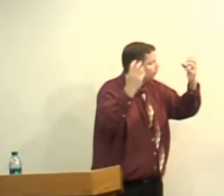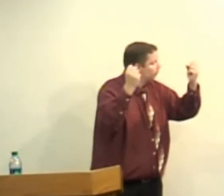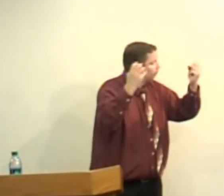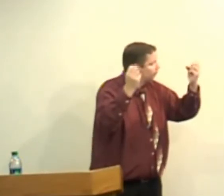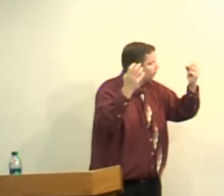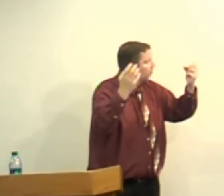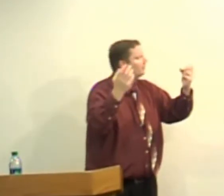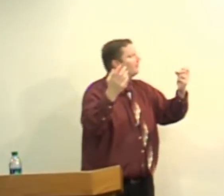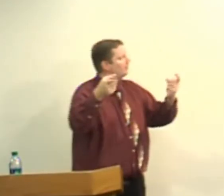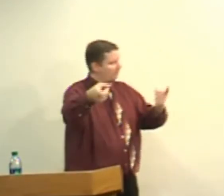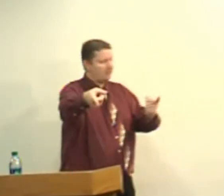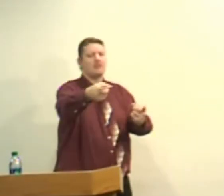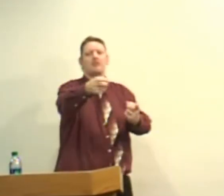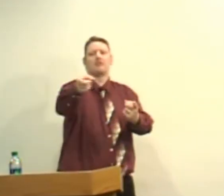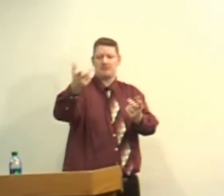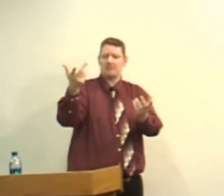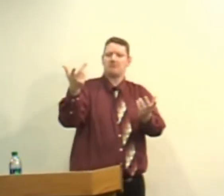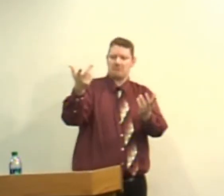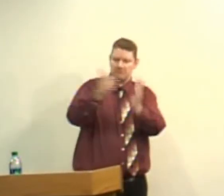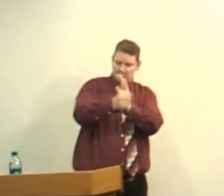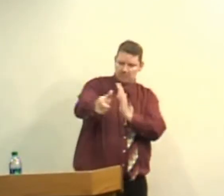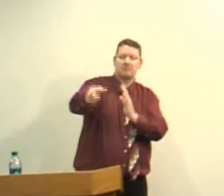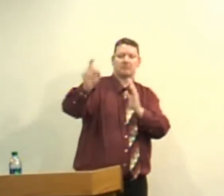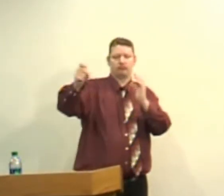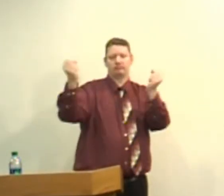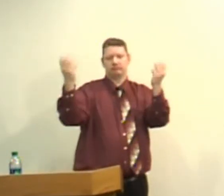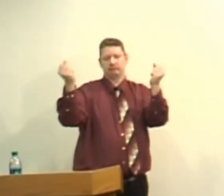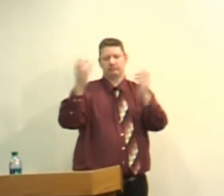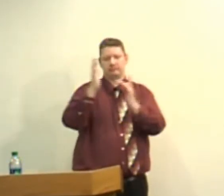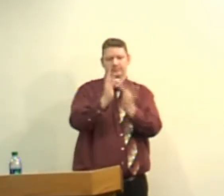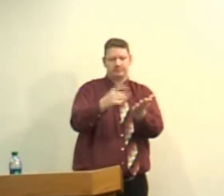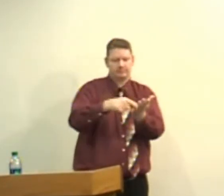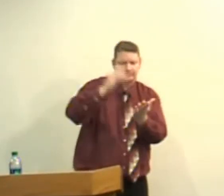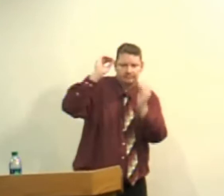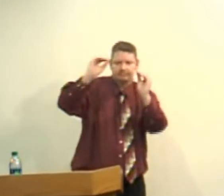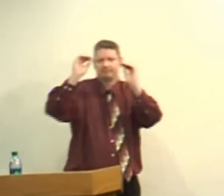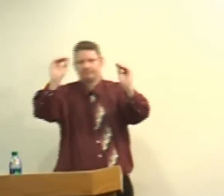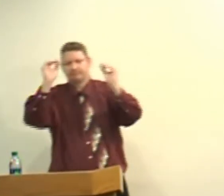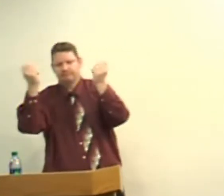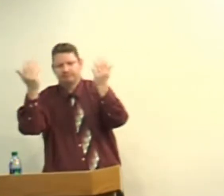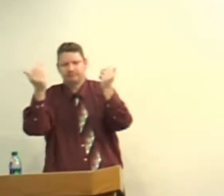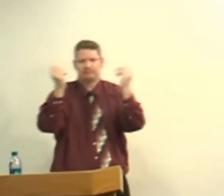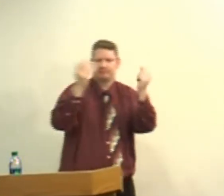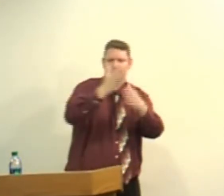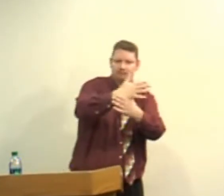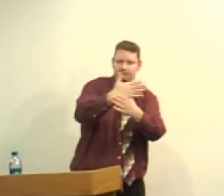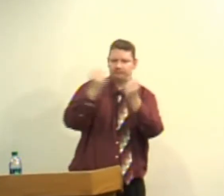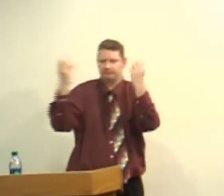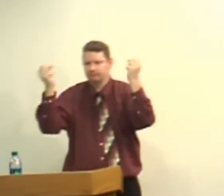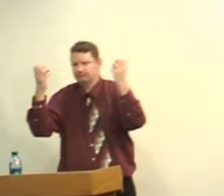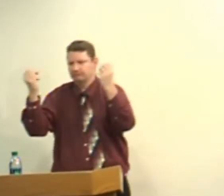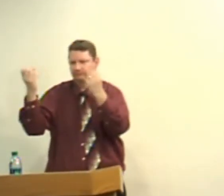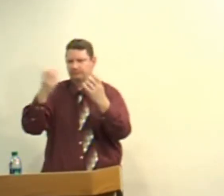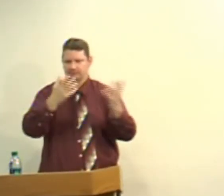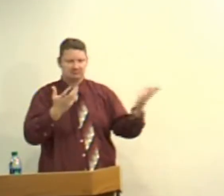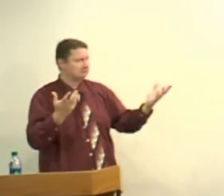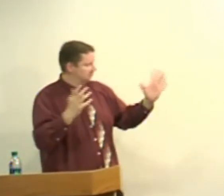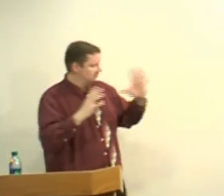is to do so as one who is speaking. Like when you're teaching, when you're